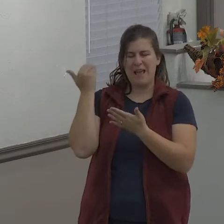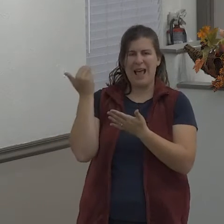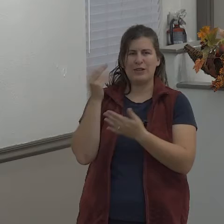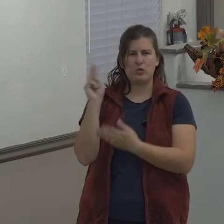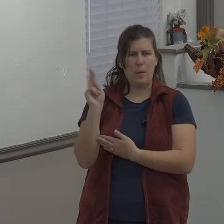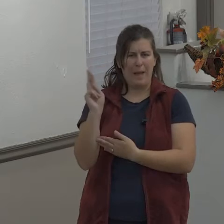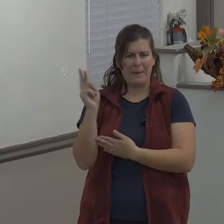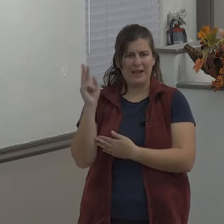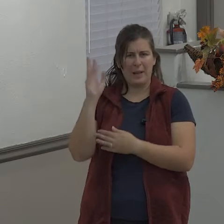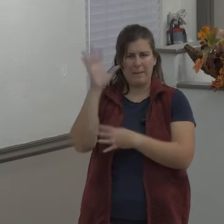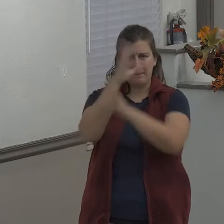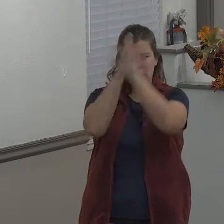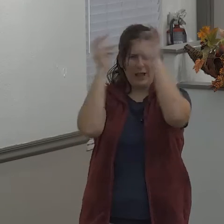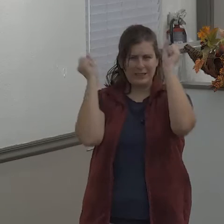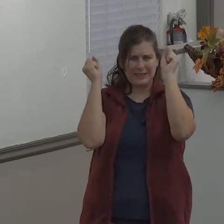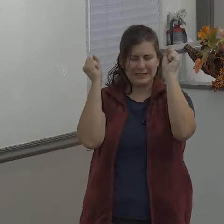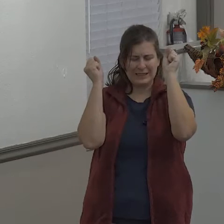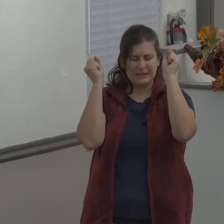president